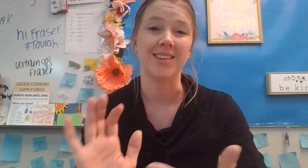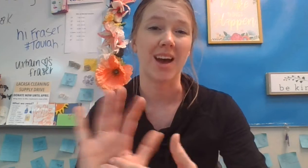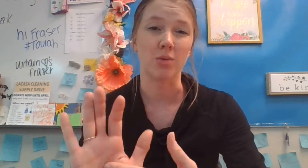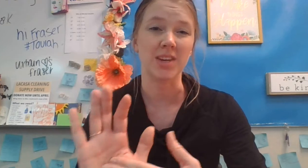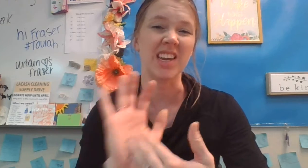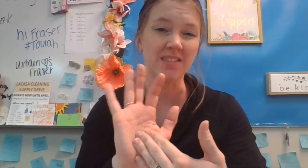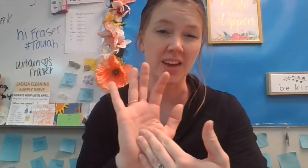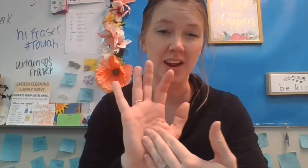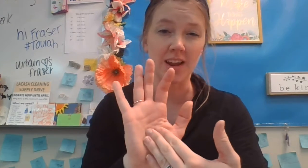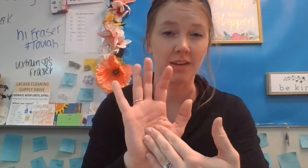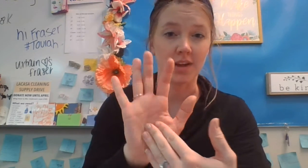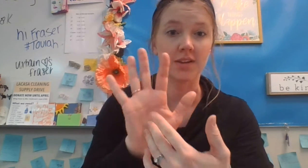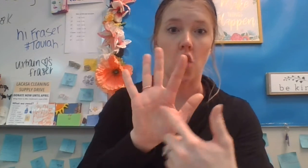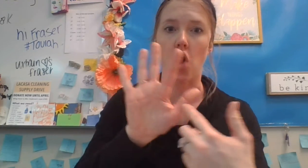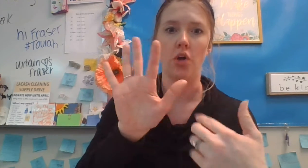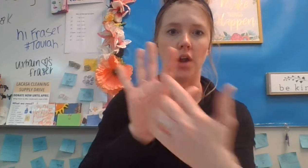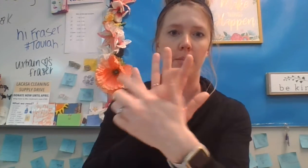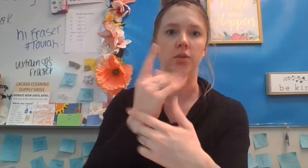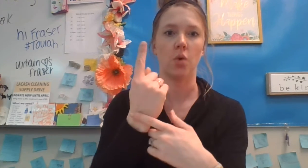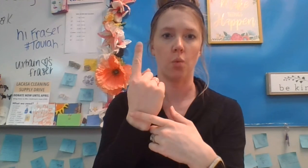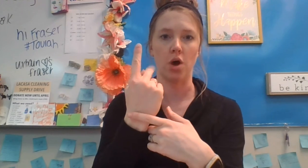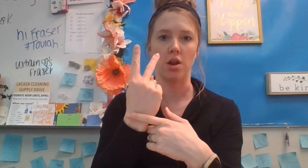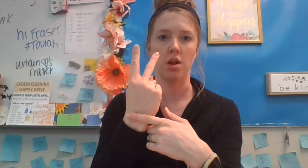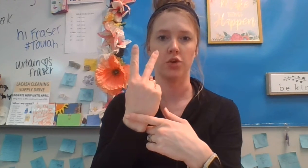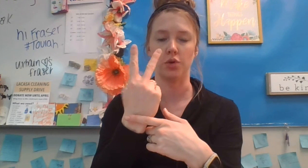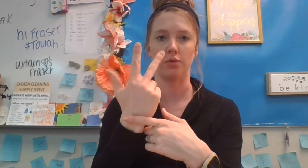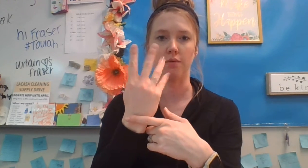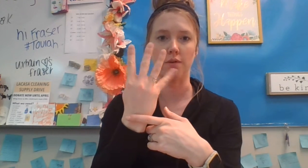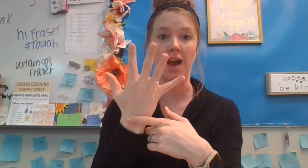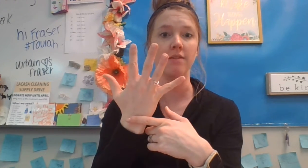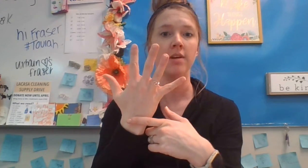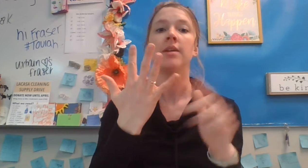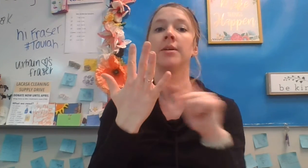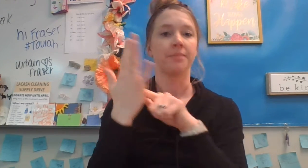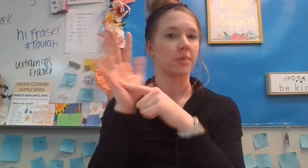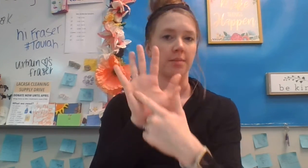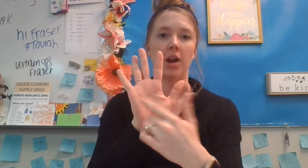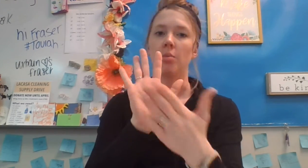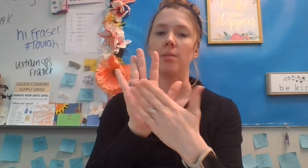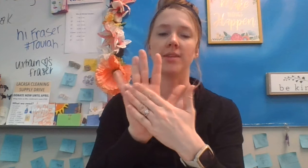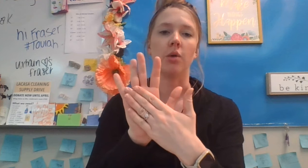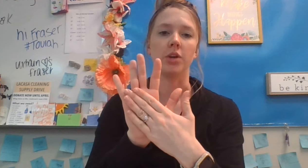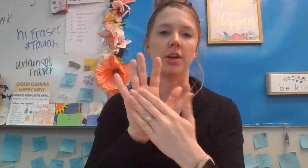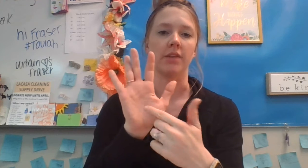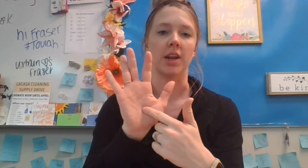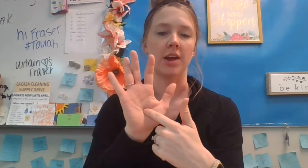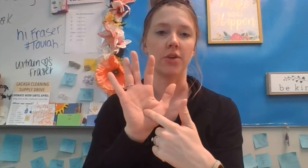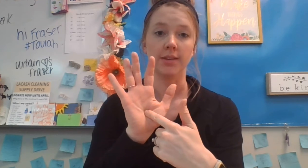stays out. Even if it's all numbers 1, 2, 3, 4, 5, Doesn't matter, palm is out when you're giving an address.